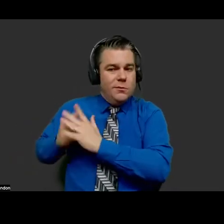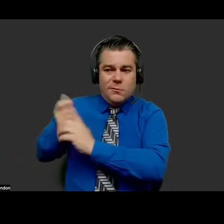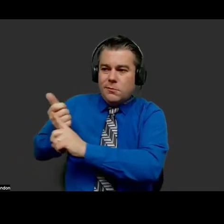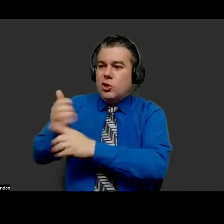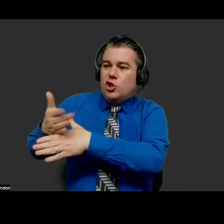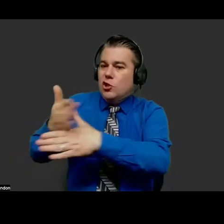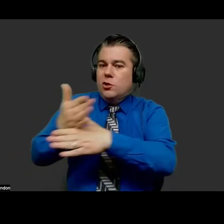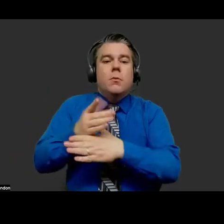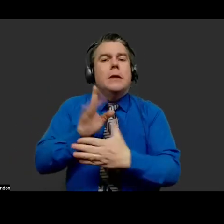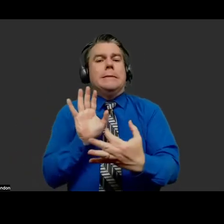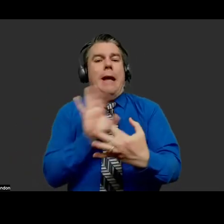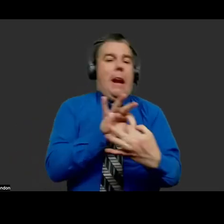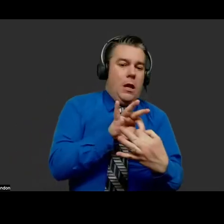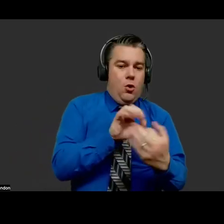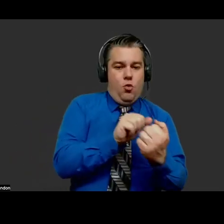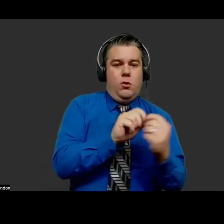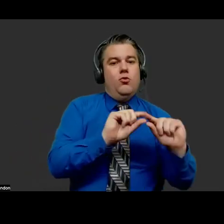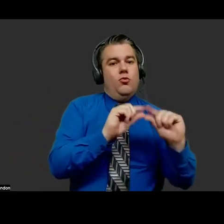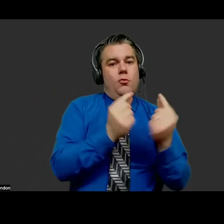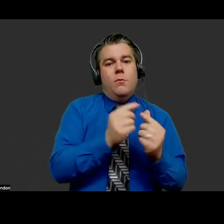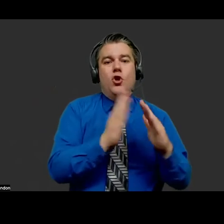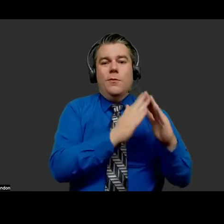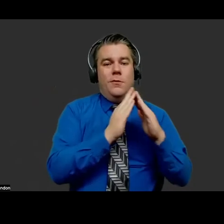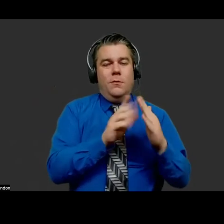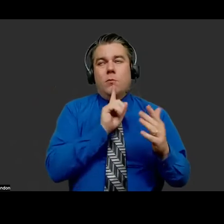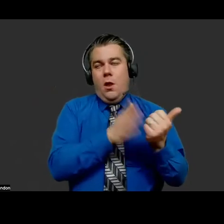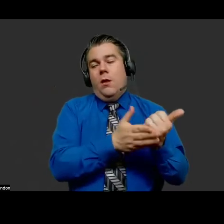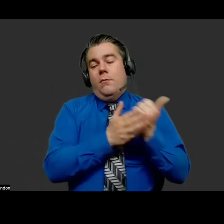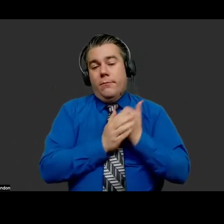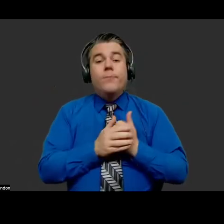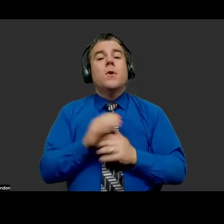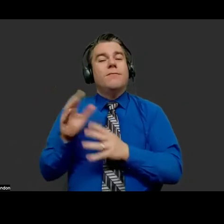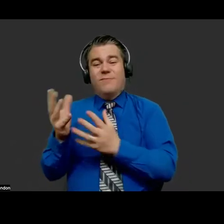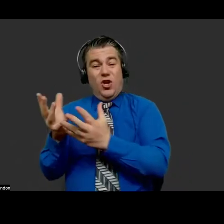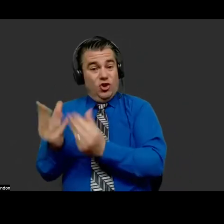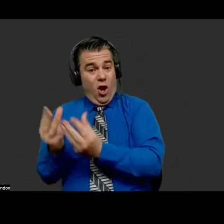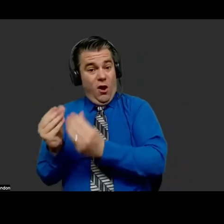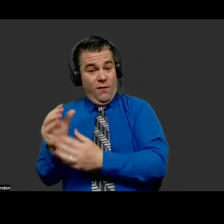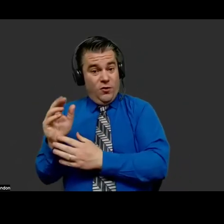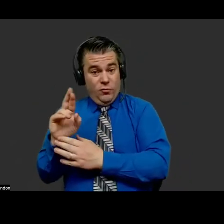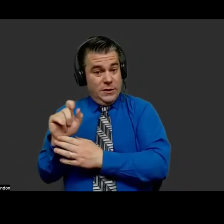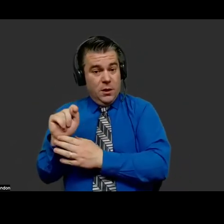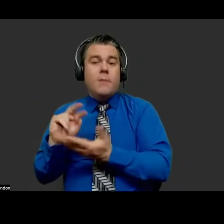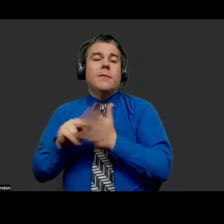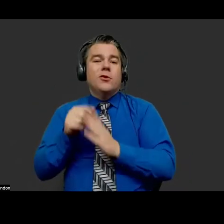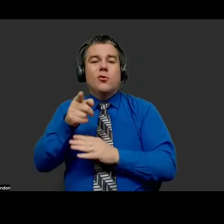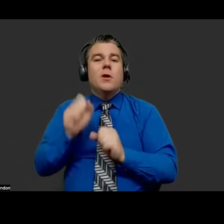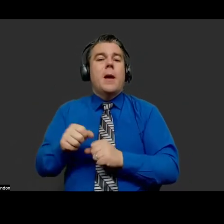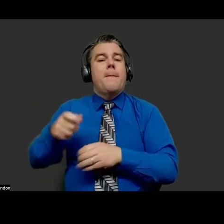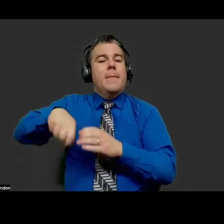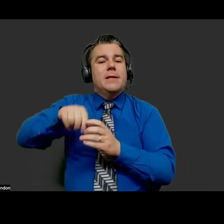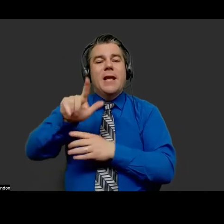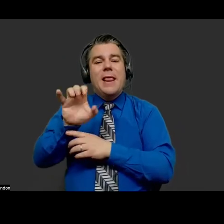into a community. It makes all the difference. So a soft reset means that you could mix your lean with your coffee